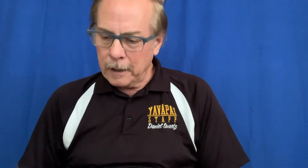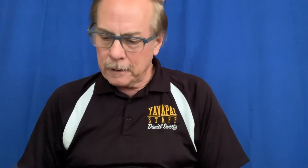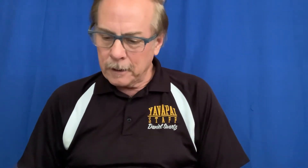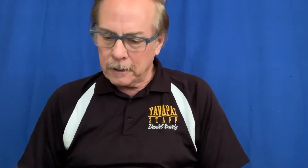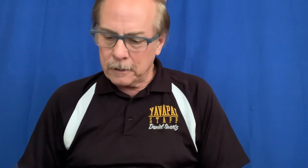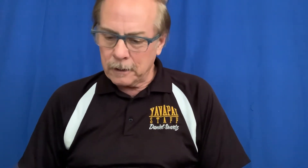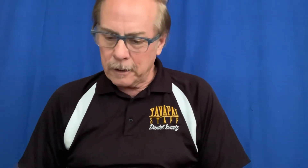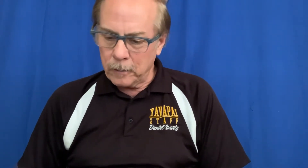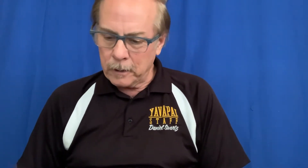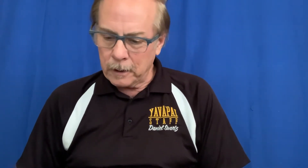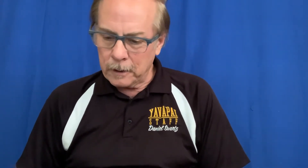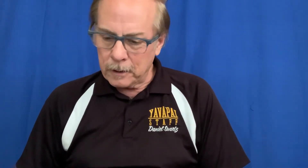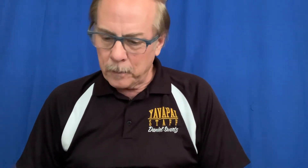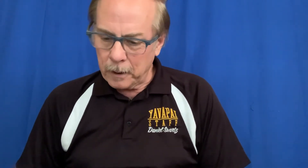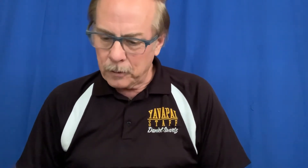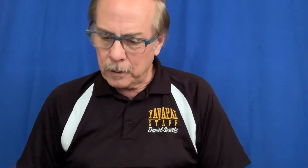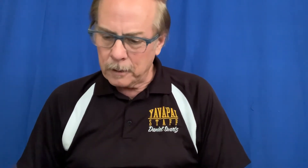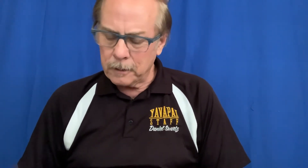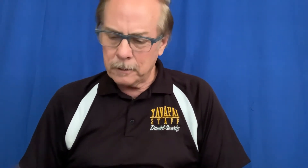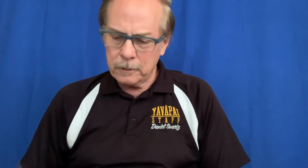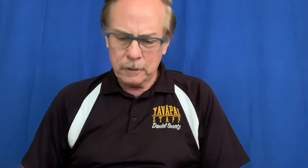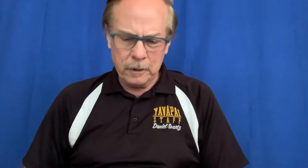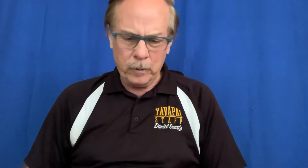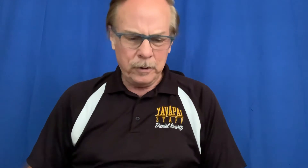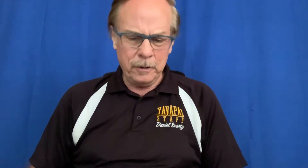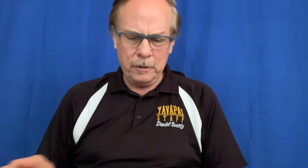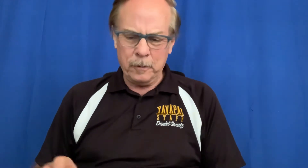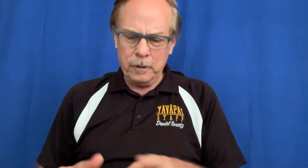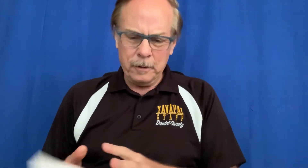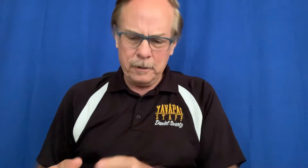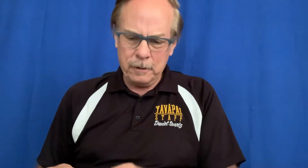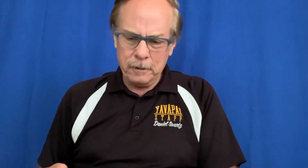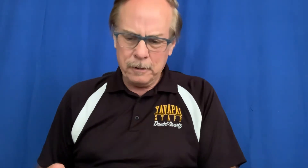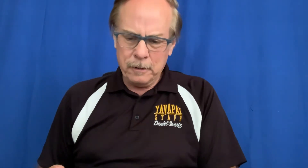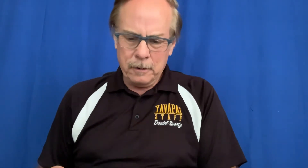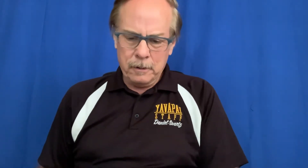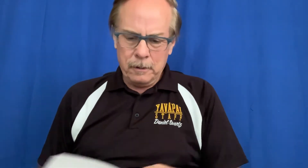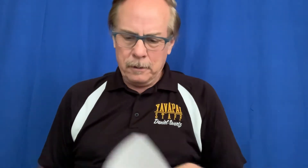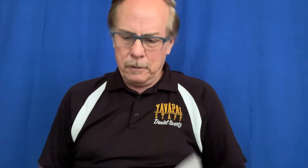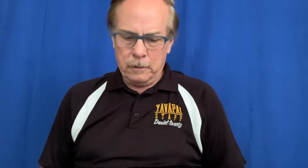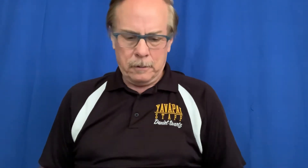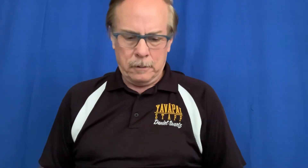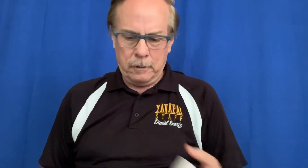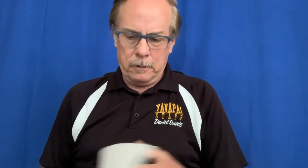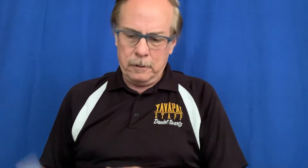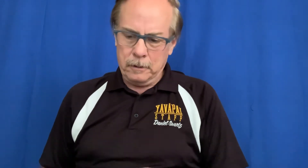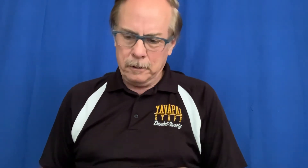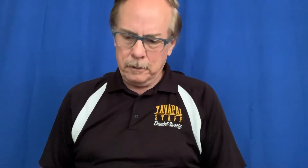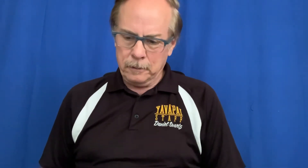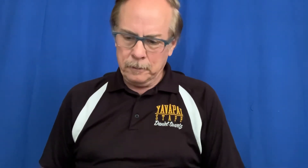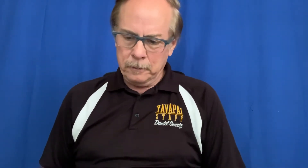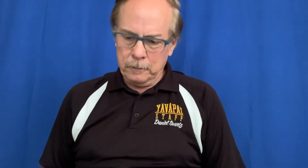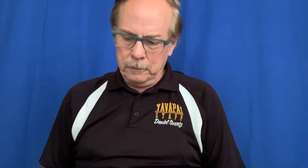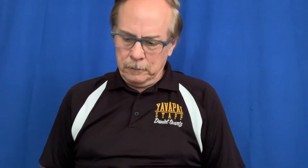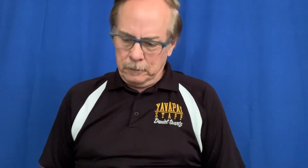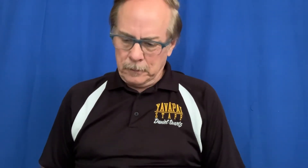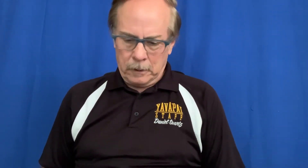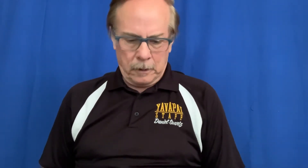Enthusiastic, excited with anticipation. Didn't we just do this? I think we